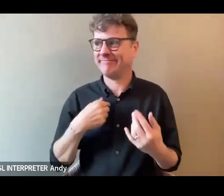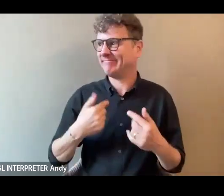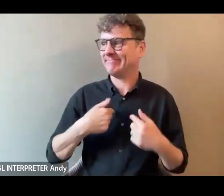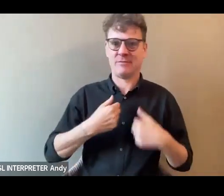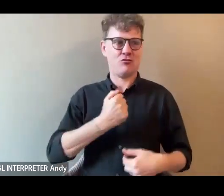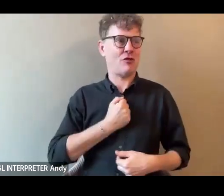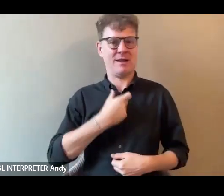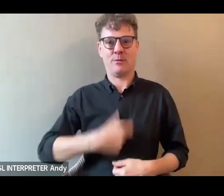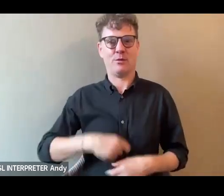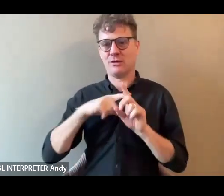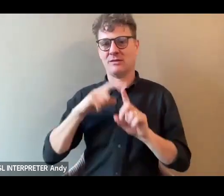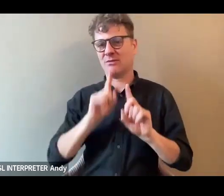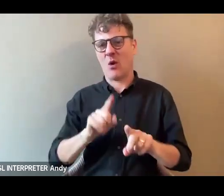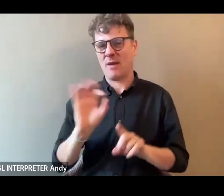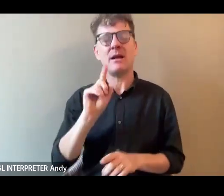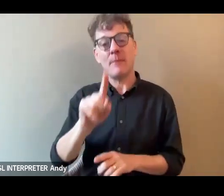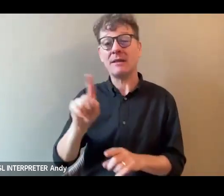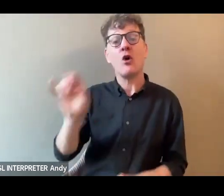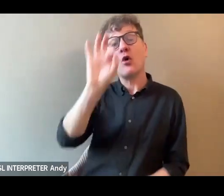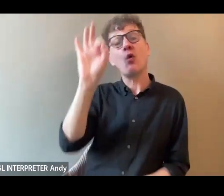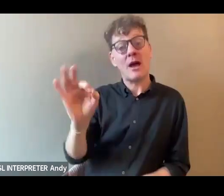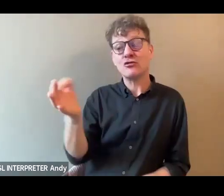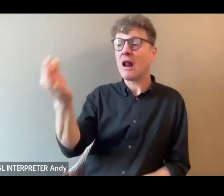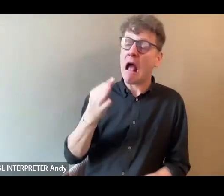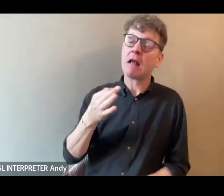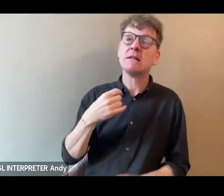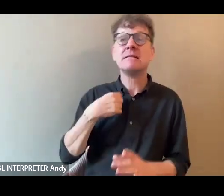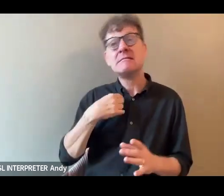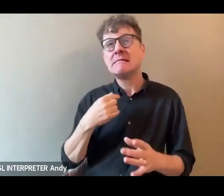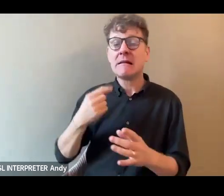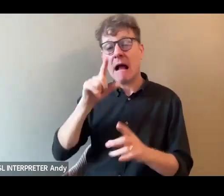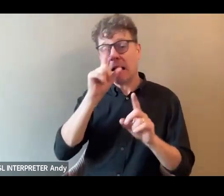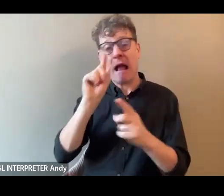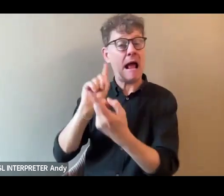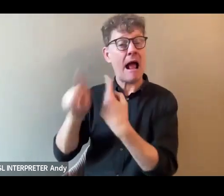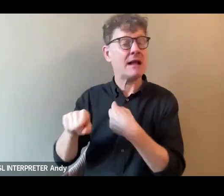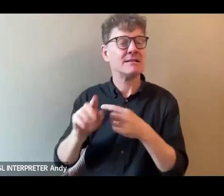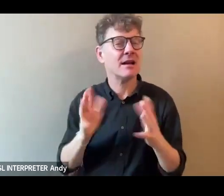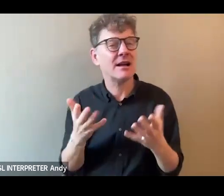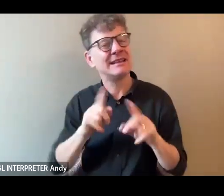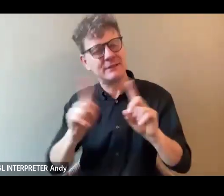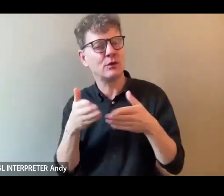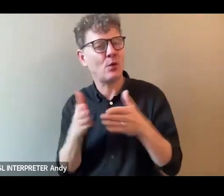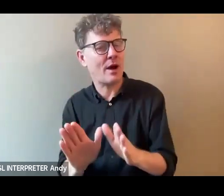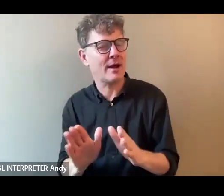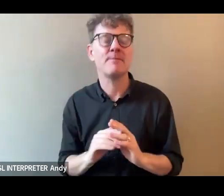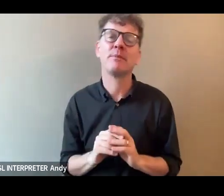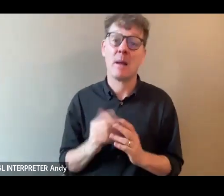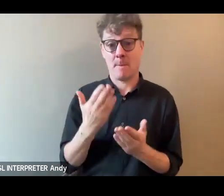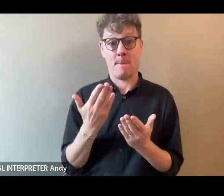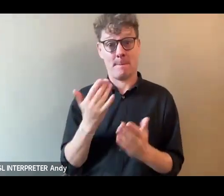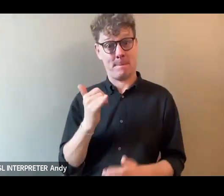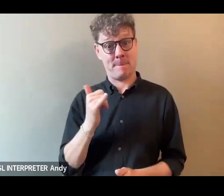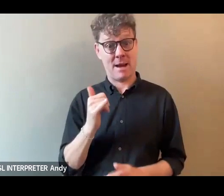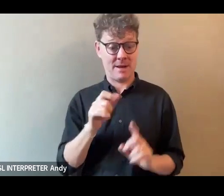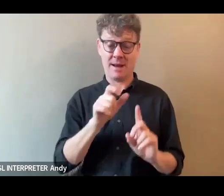particular sense, but answering the question, but in a different way, maybe one way in which to think of is that perhaps the person who's